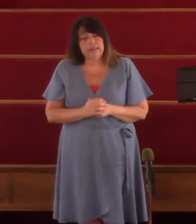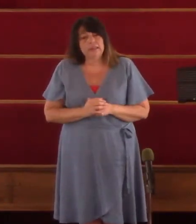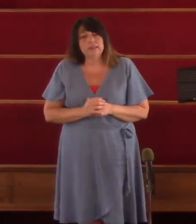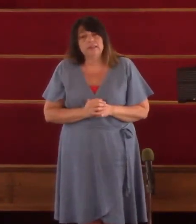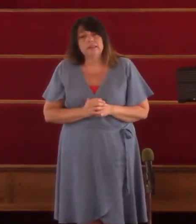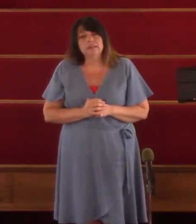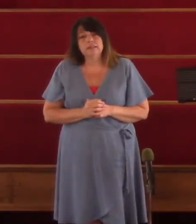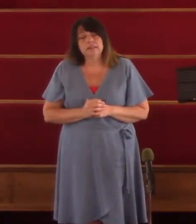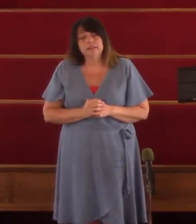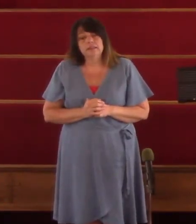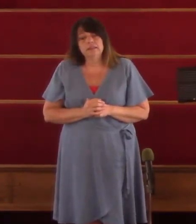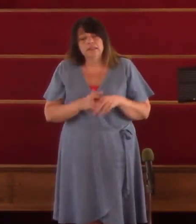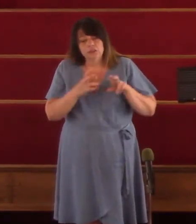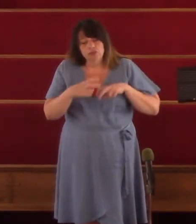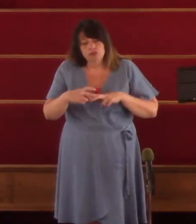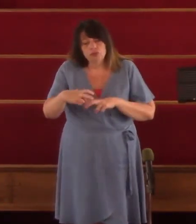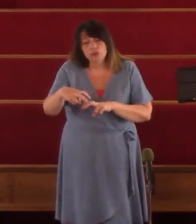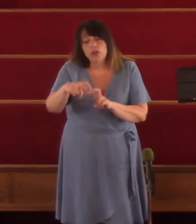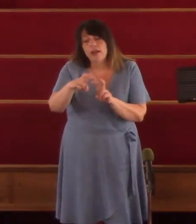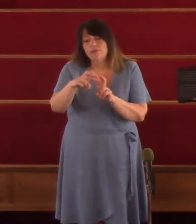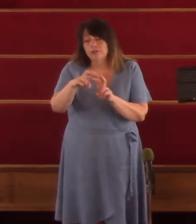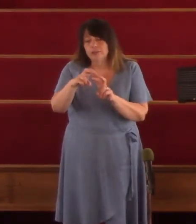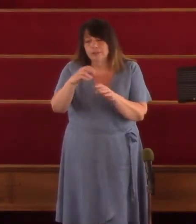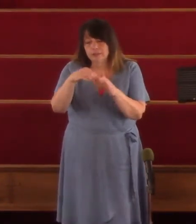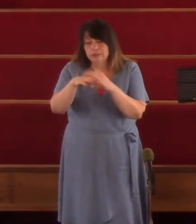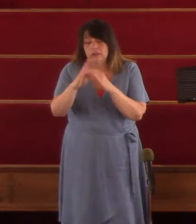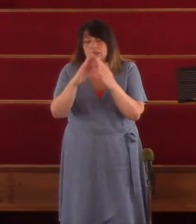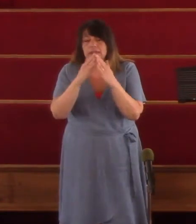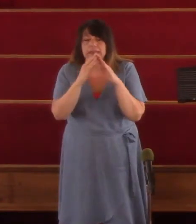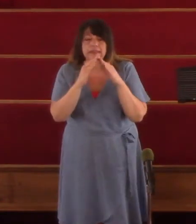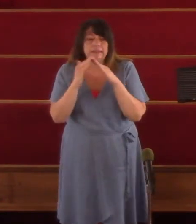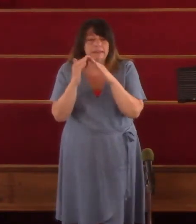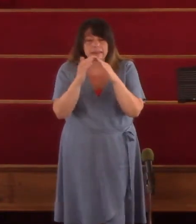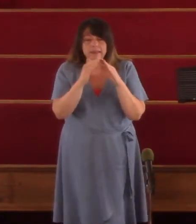into Jerusalem, my friends, and of how that, my